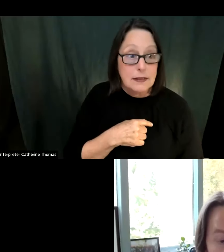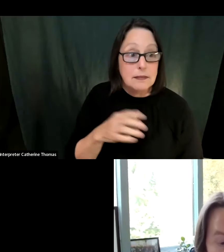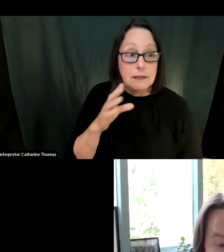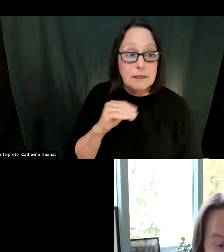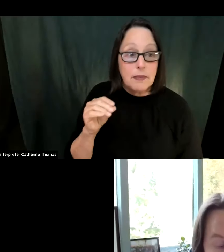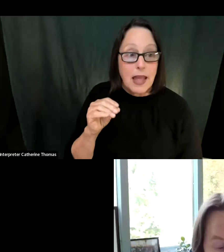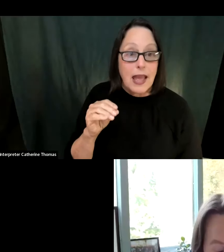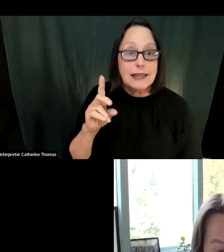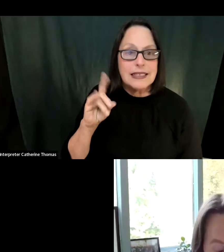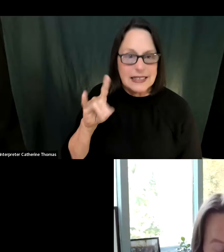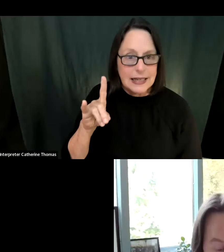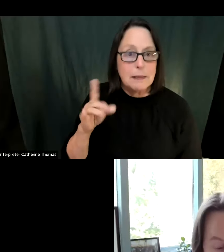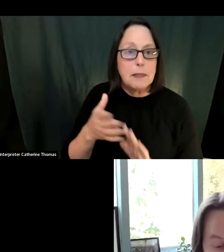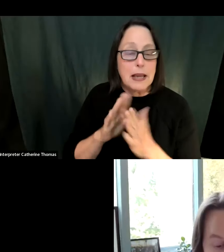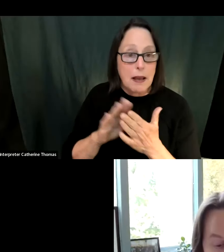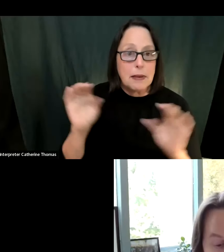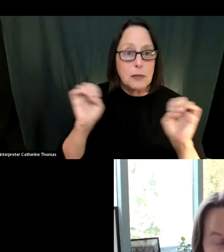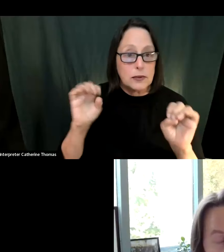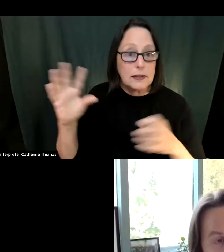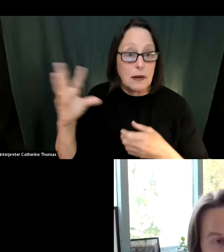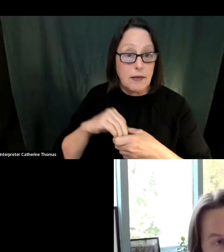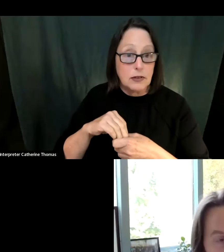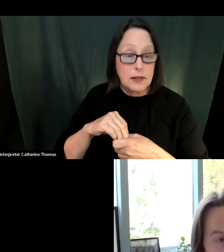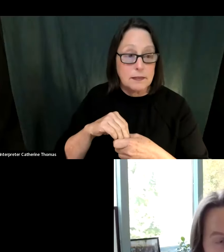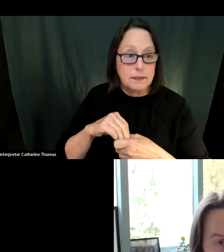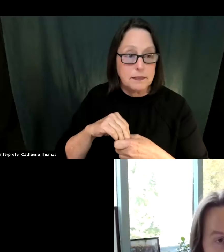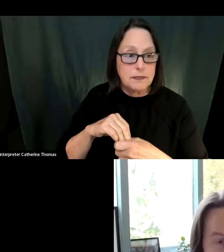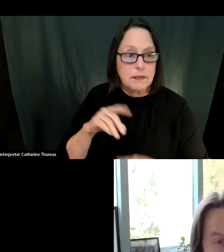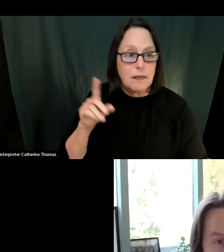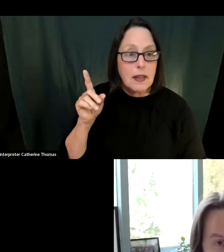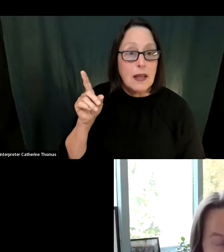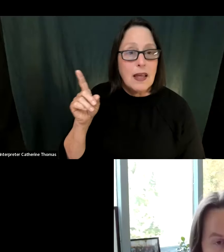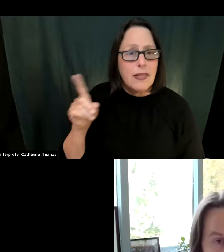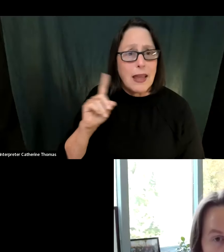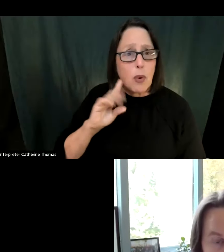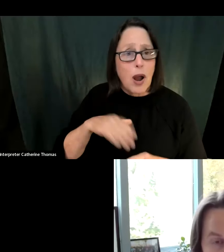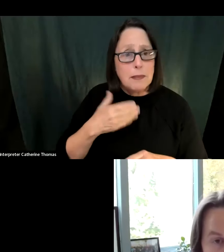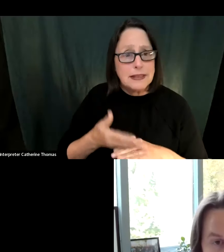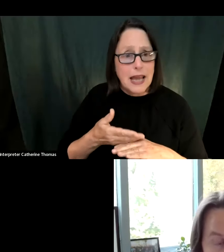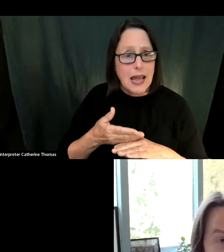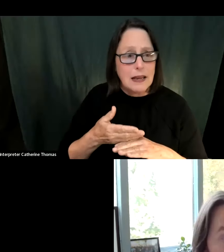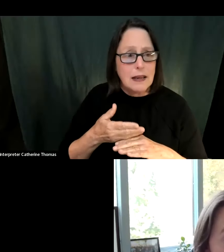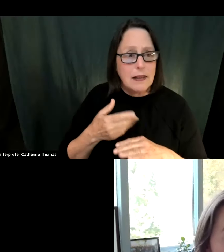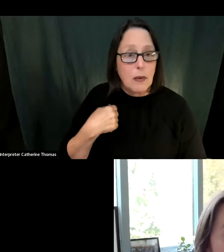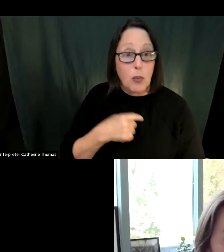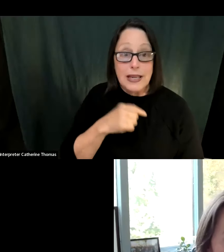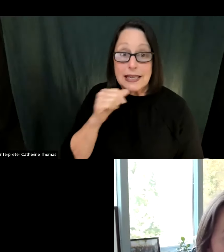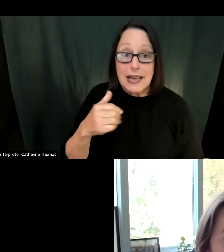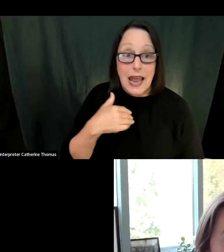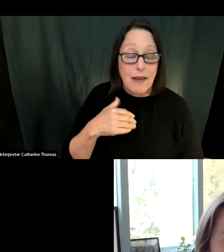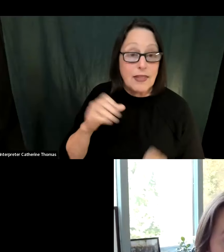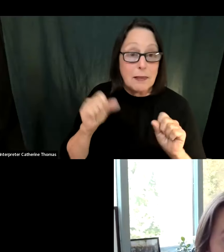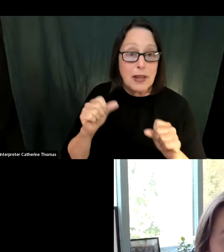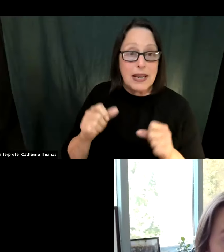end up in an emergency intervention, and they were upset that we didn't have the ability to contact them prior to law